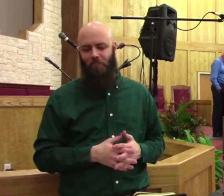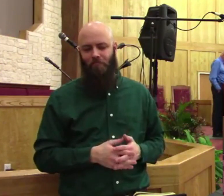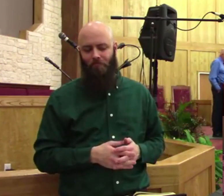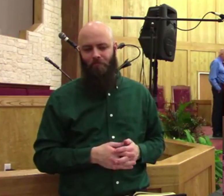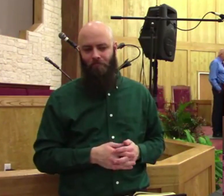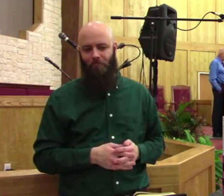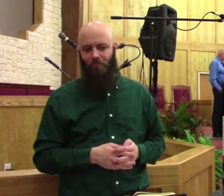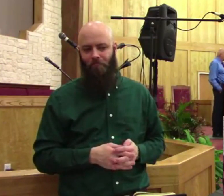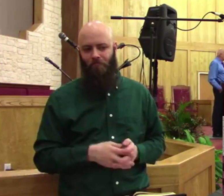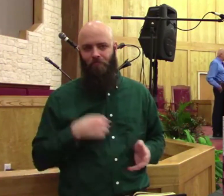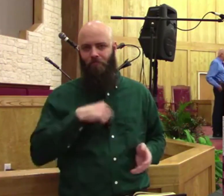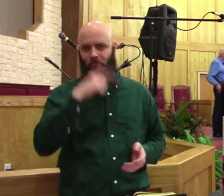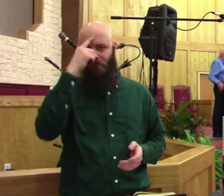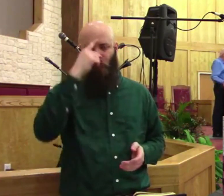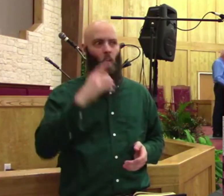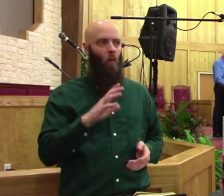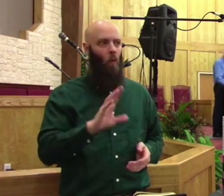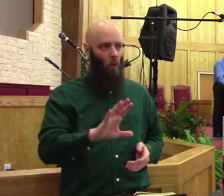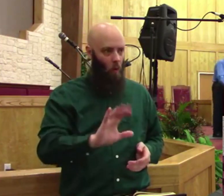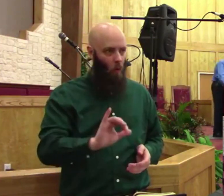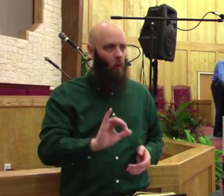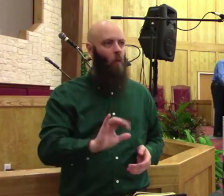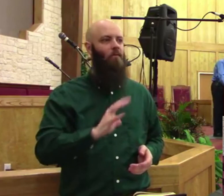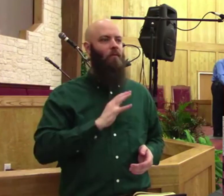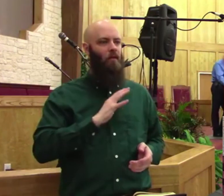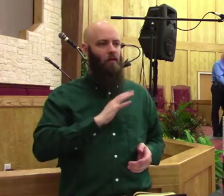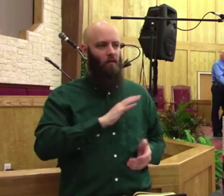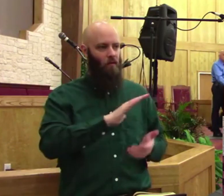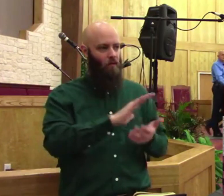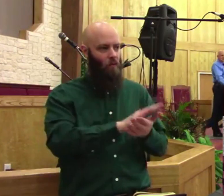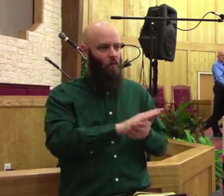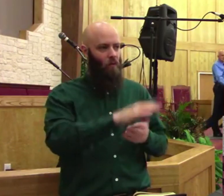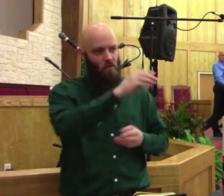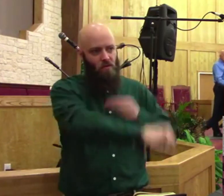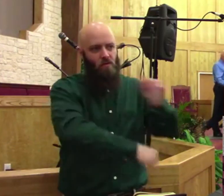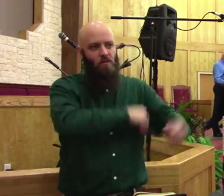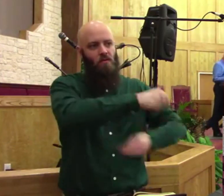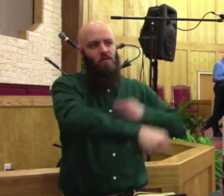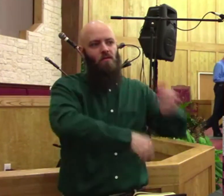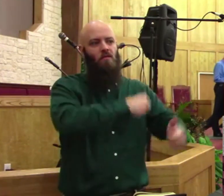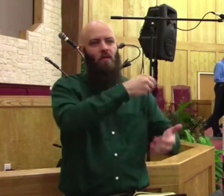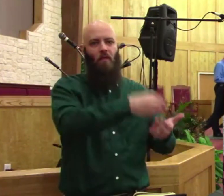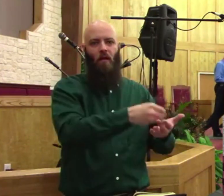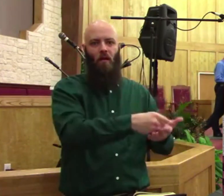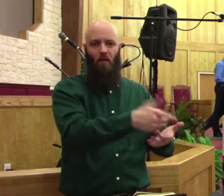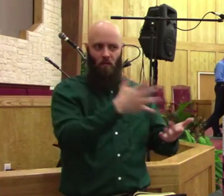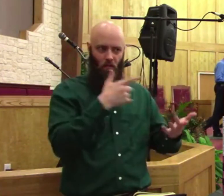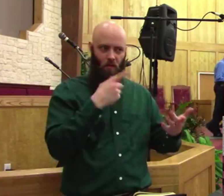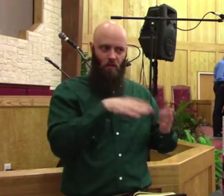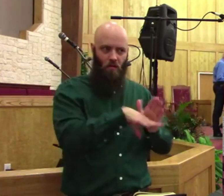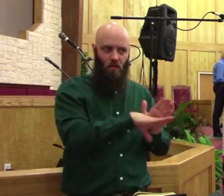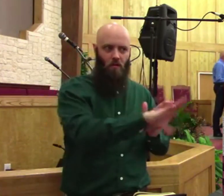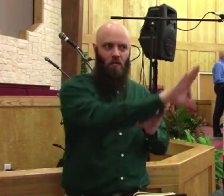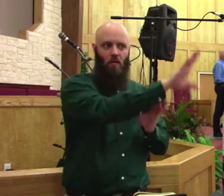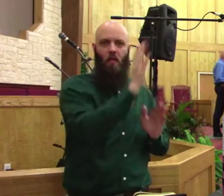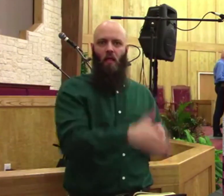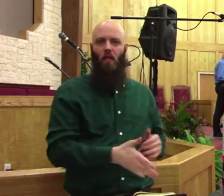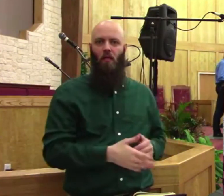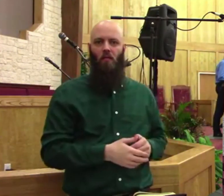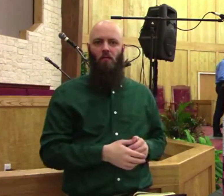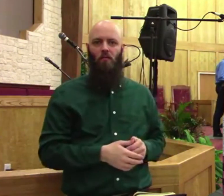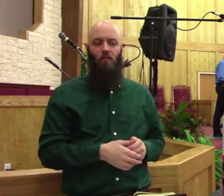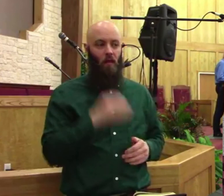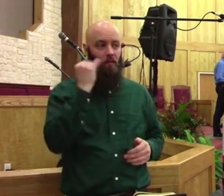we think if we spend more money to educate people, they'll succeed. If they know the truth